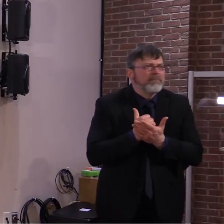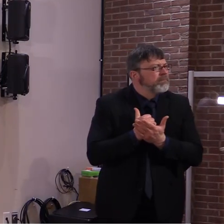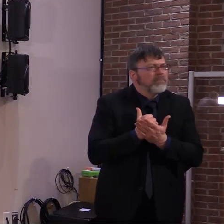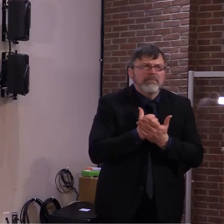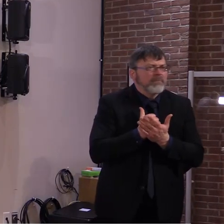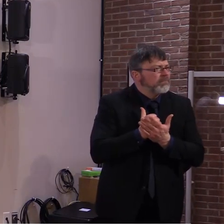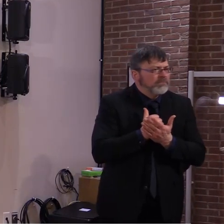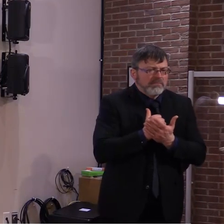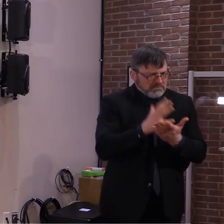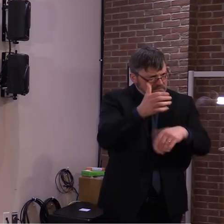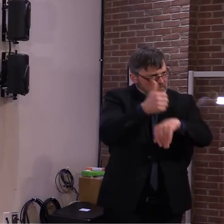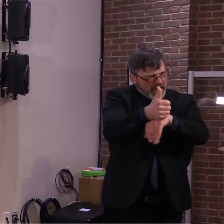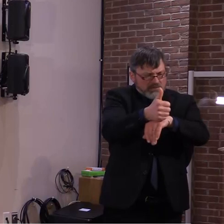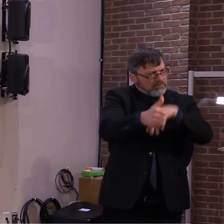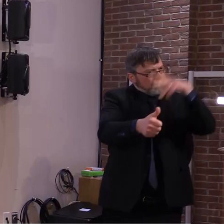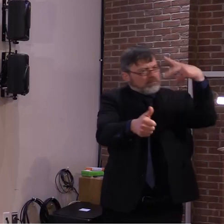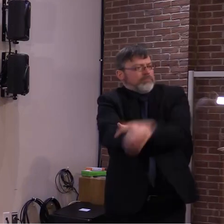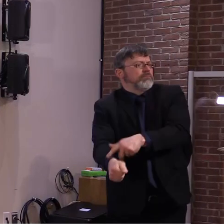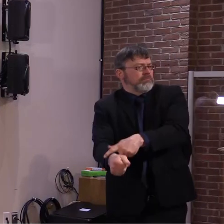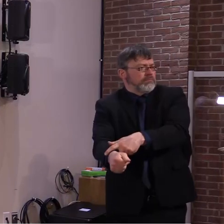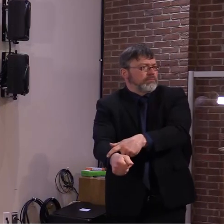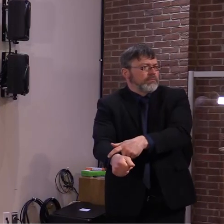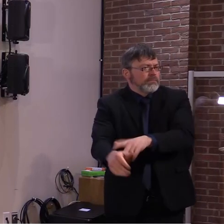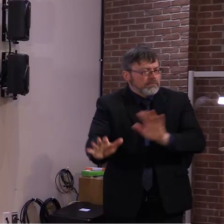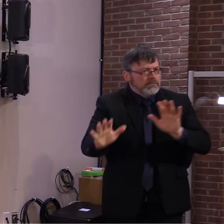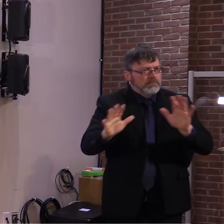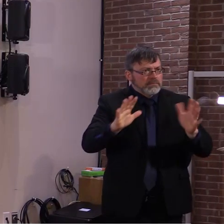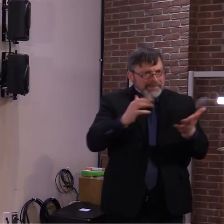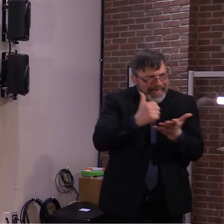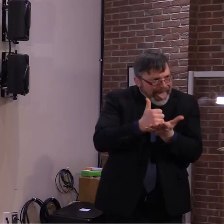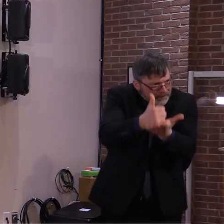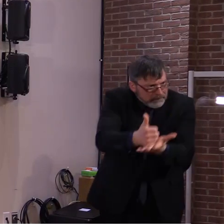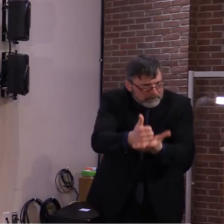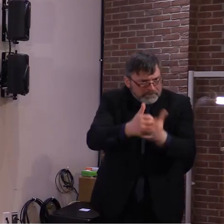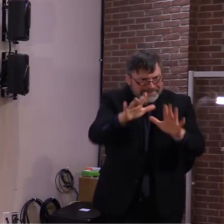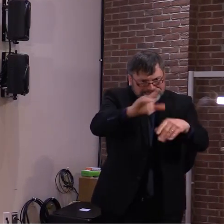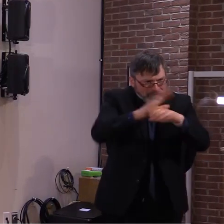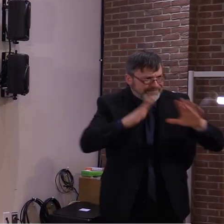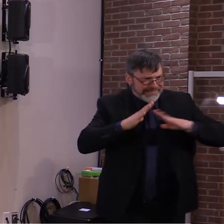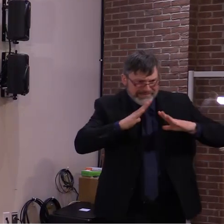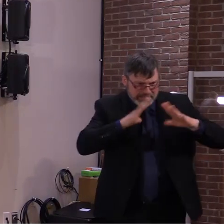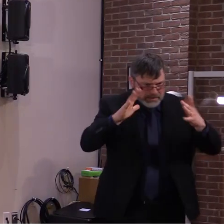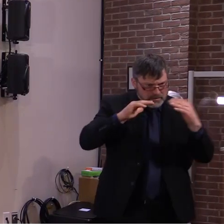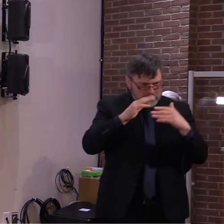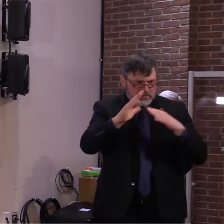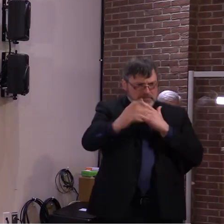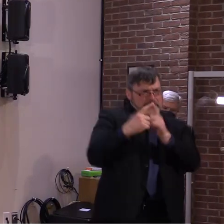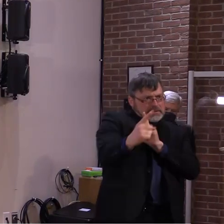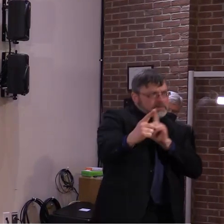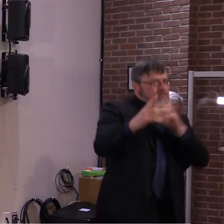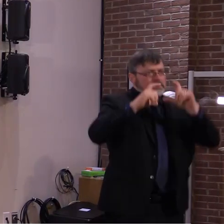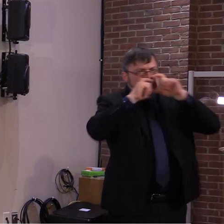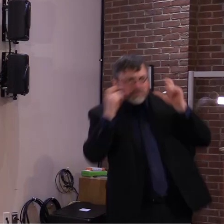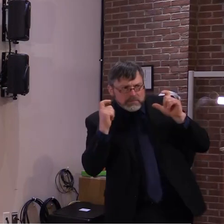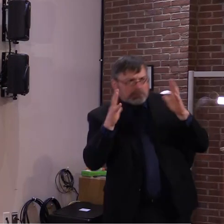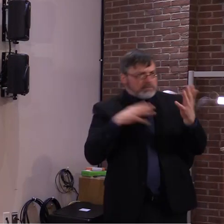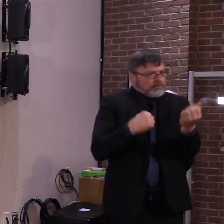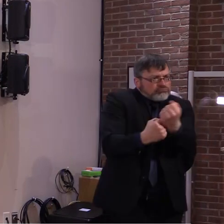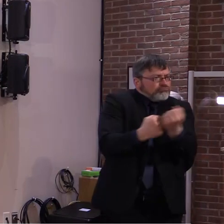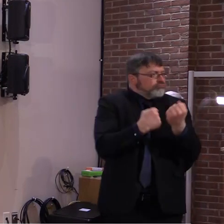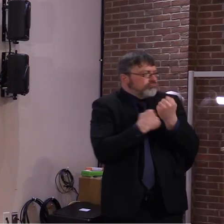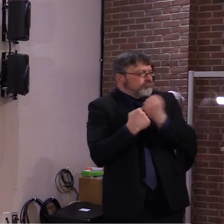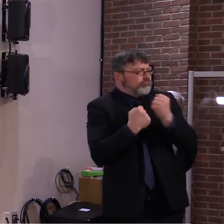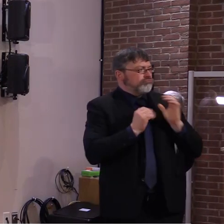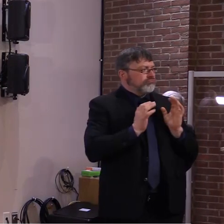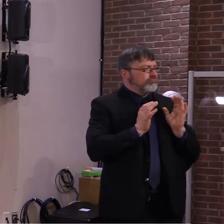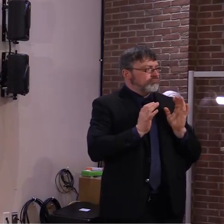also make people more likely hide symptoms or illness and keep them from seeking health care immediately, which can lead to